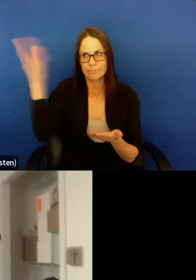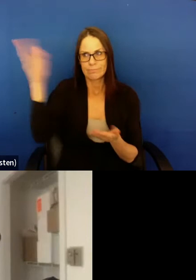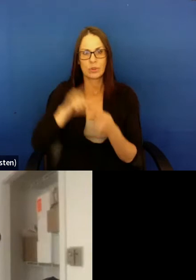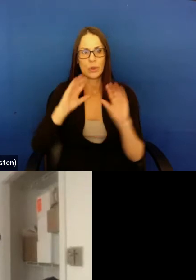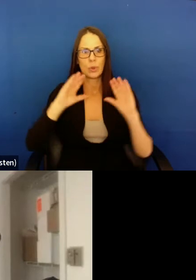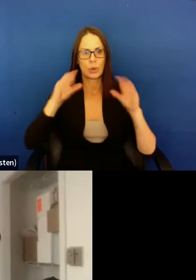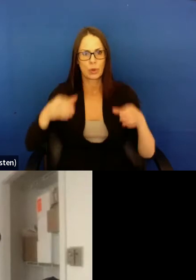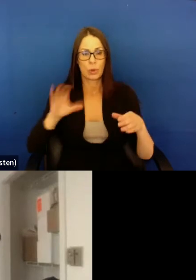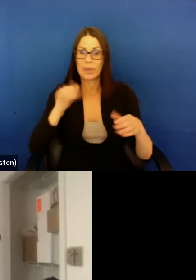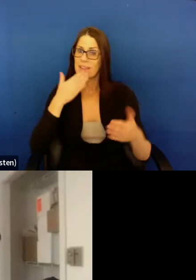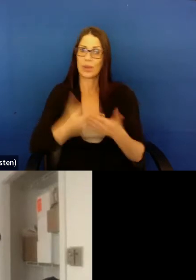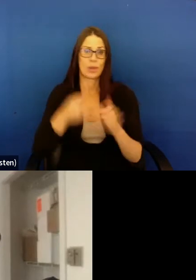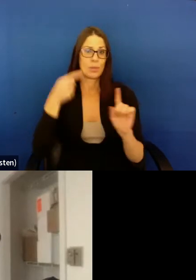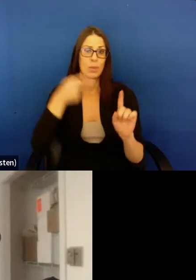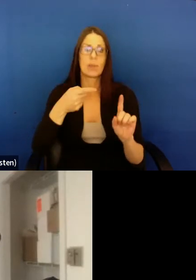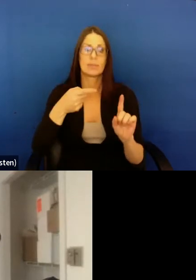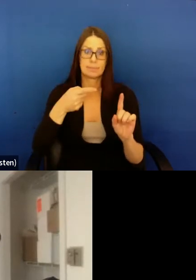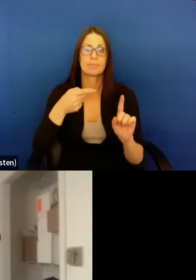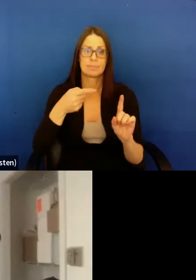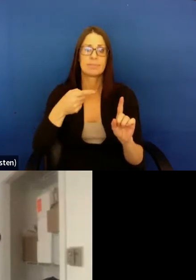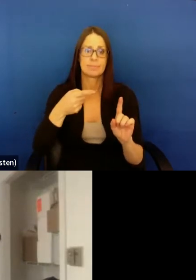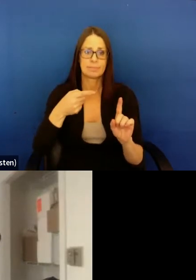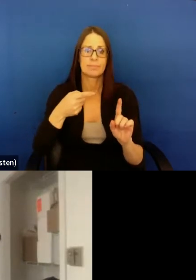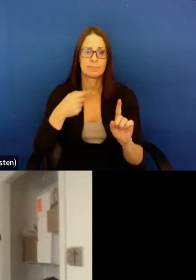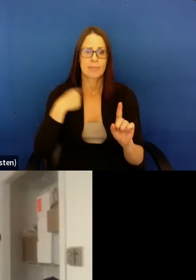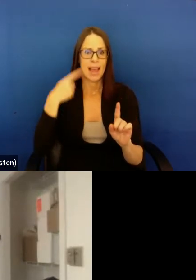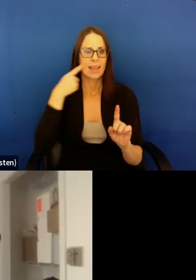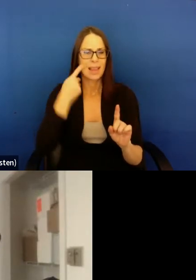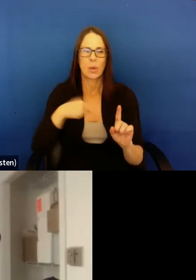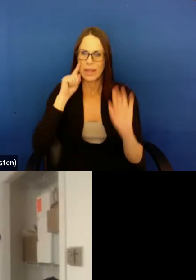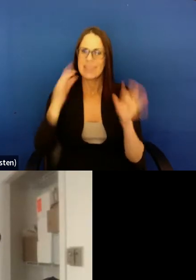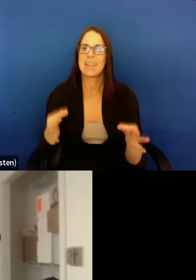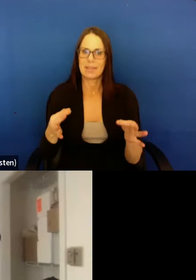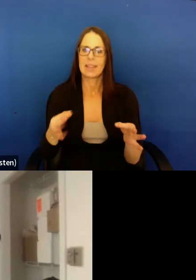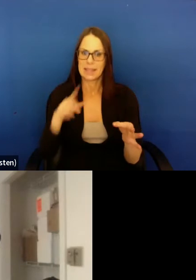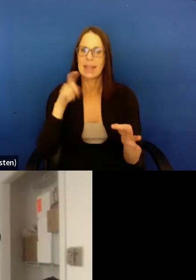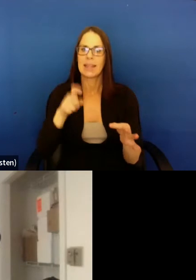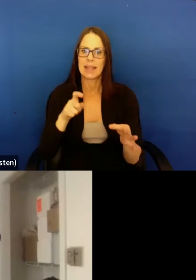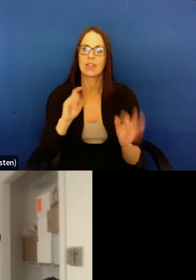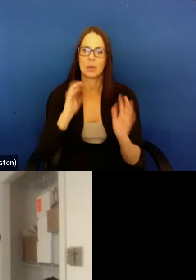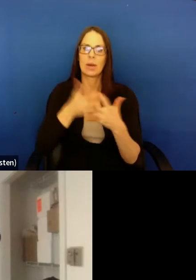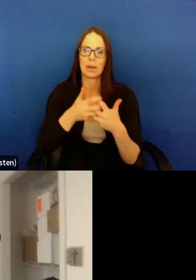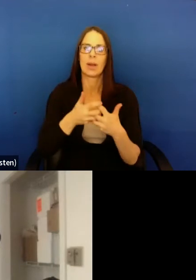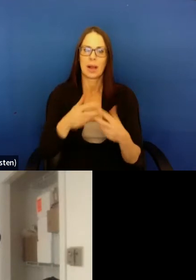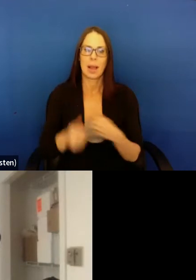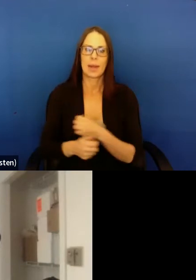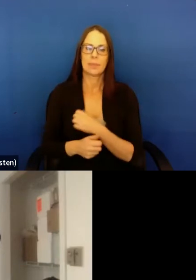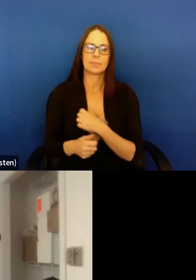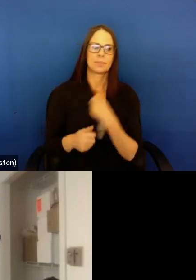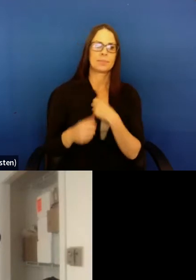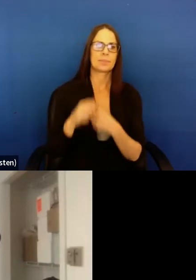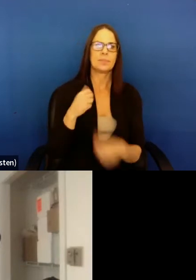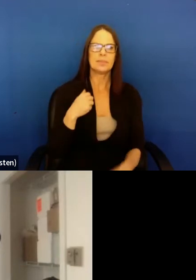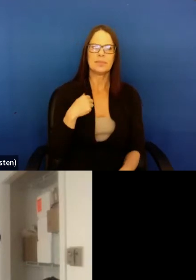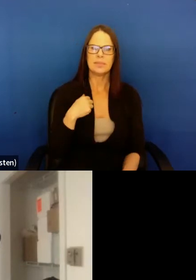think it's a very good point. I think it's something that we definitely need to accommodate. So I think, is